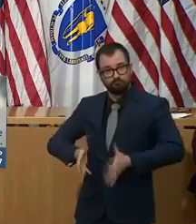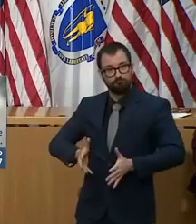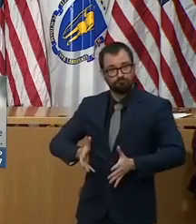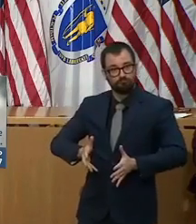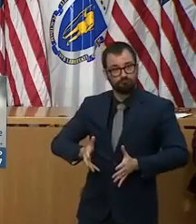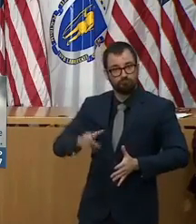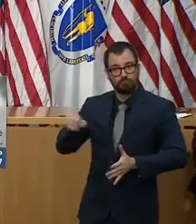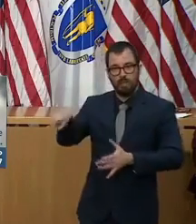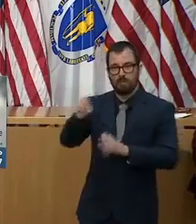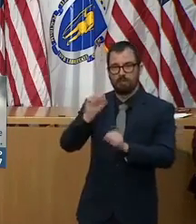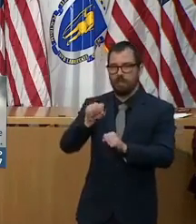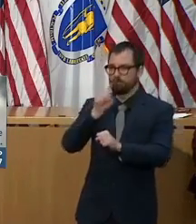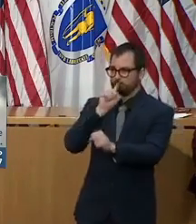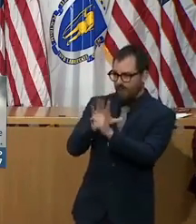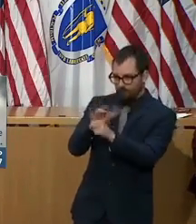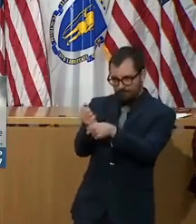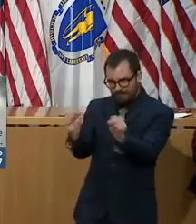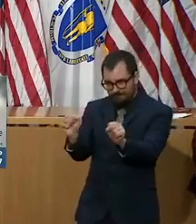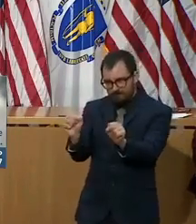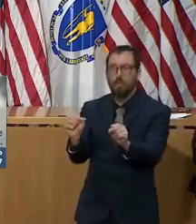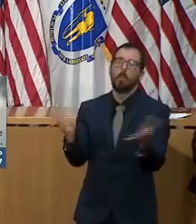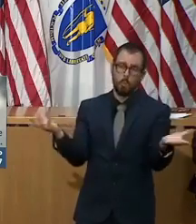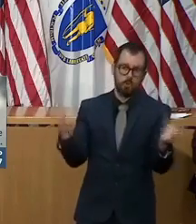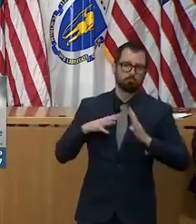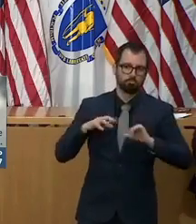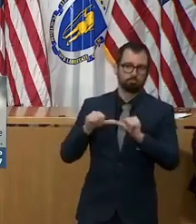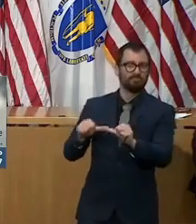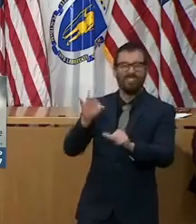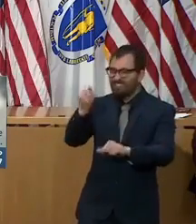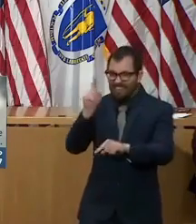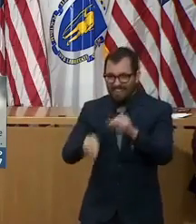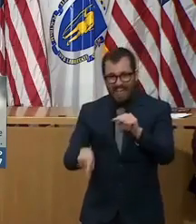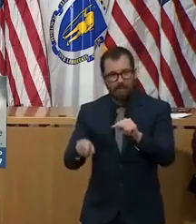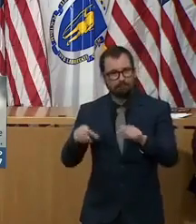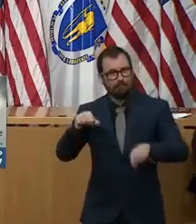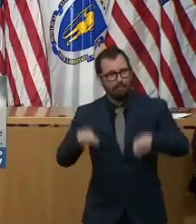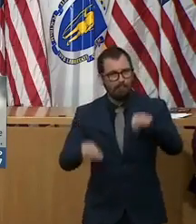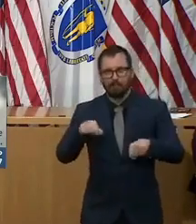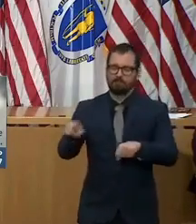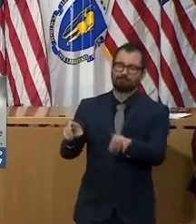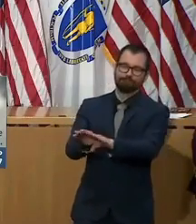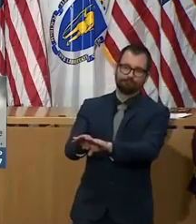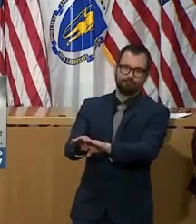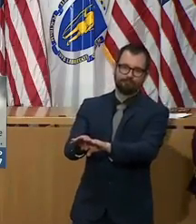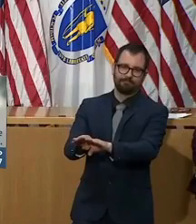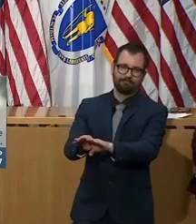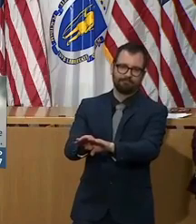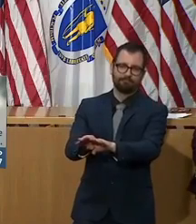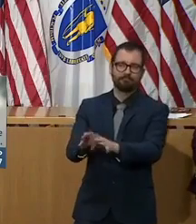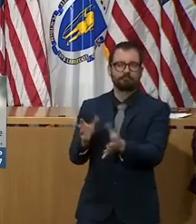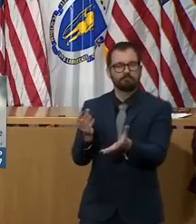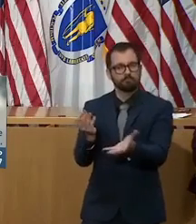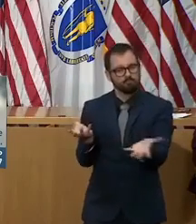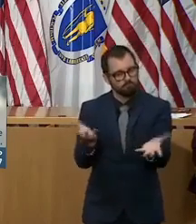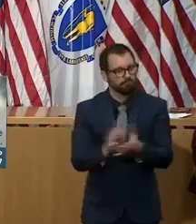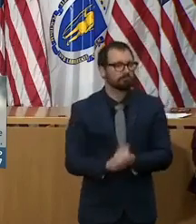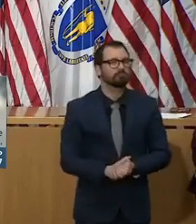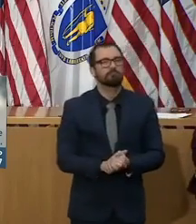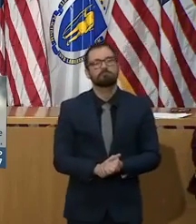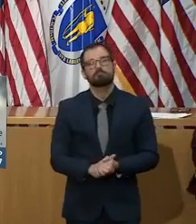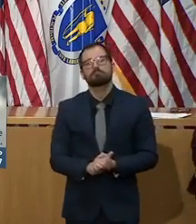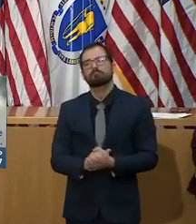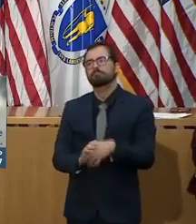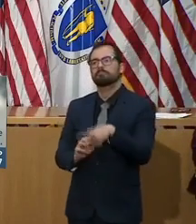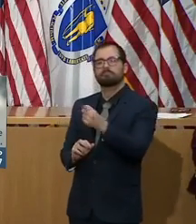you disappointed by the minister at the Adams Square Baptist Church in Worcester? I guess he had